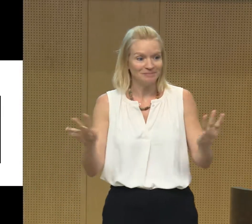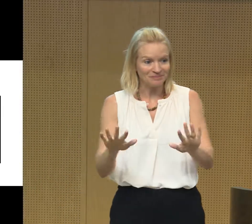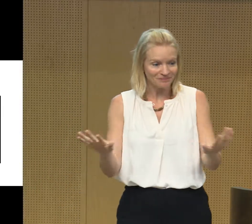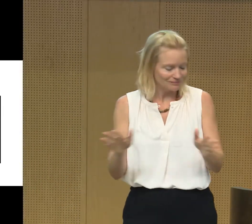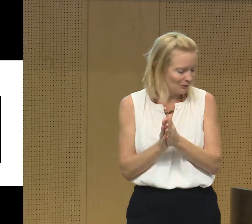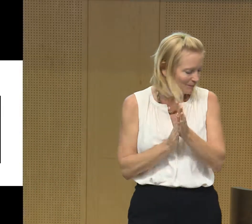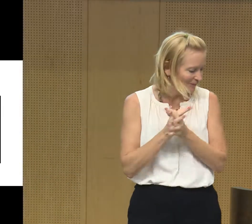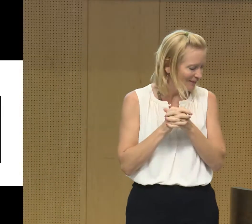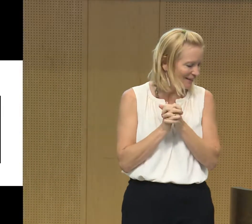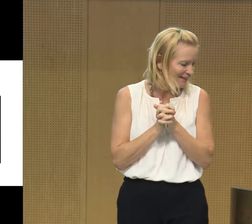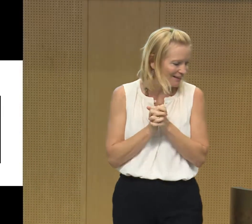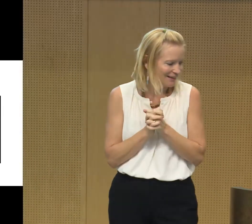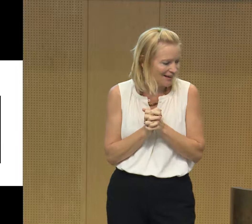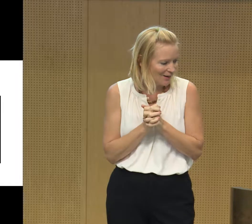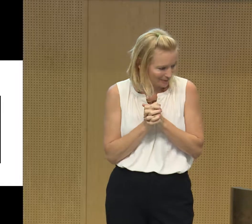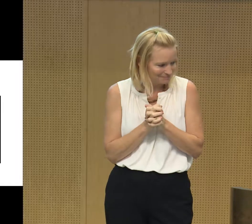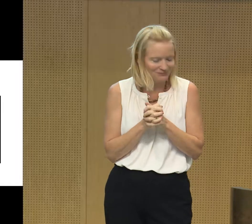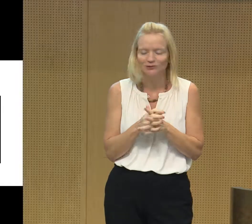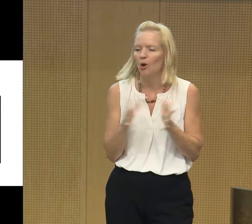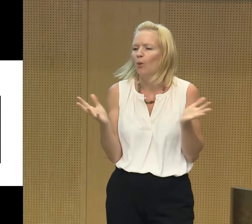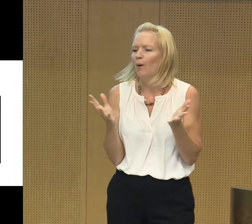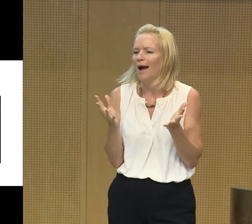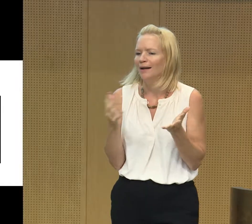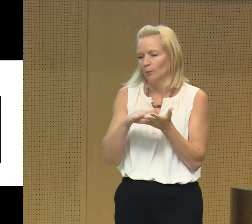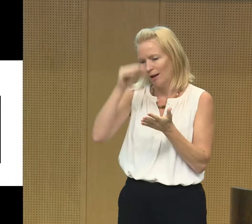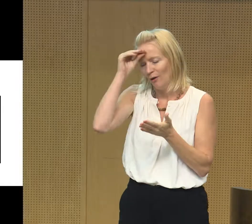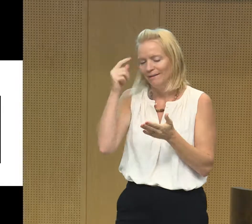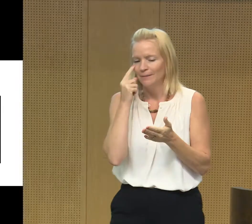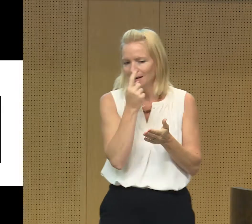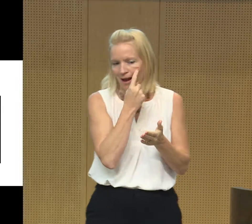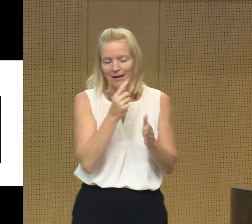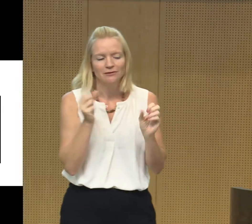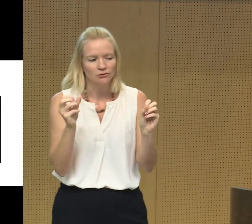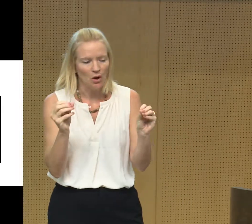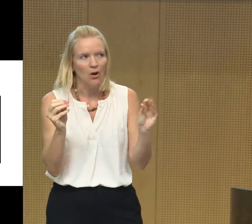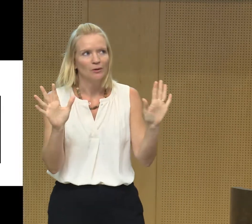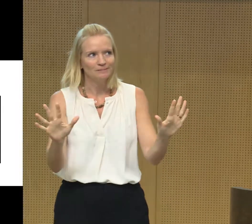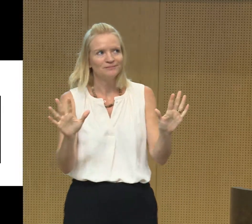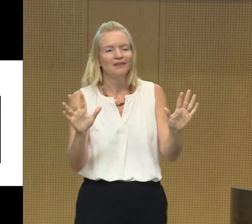I did plan time for people to interrupt and ask questions if needed.